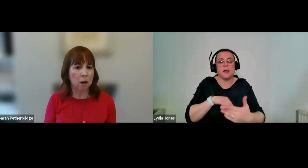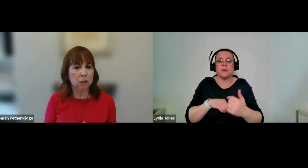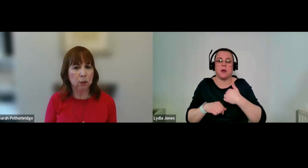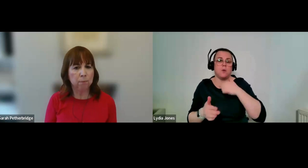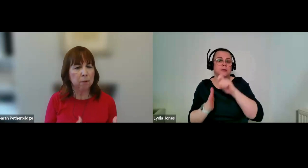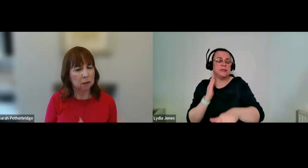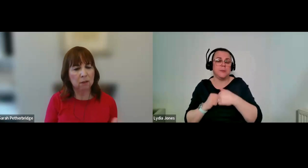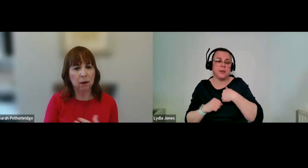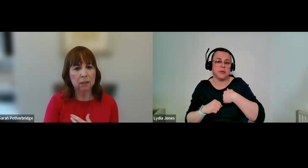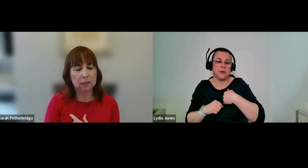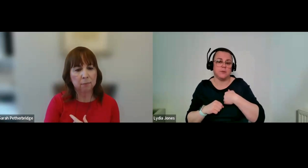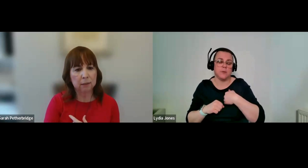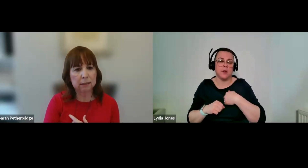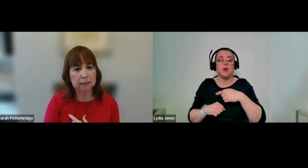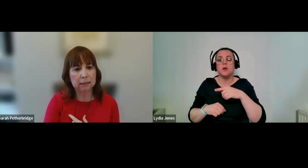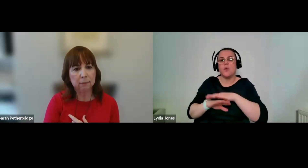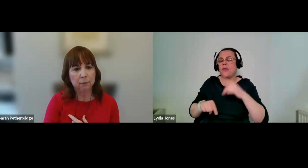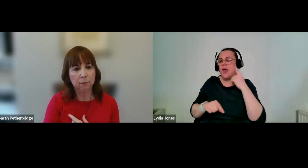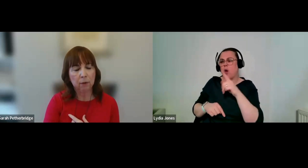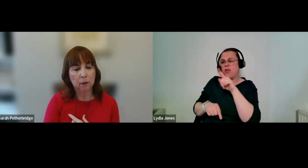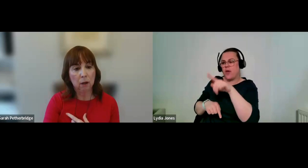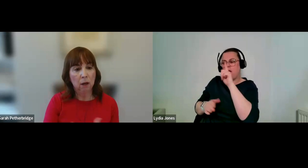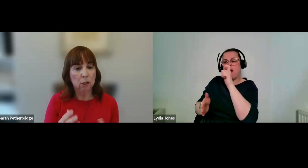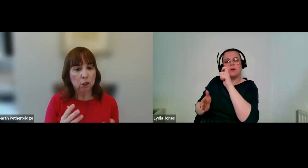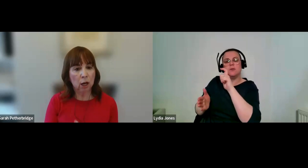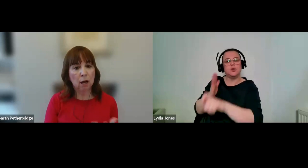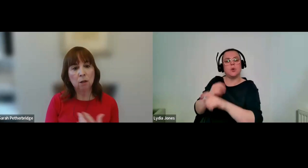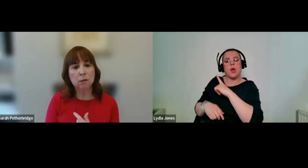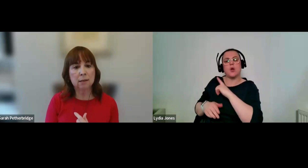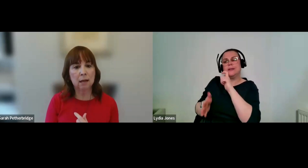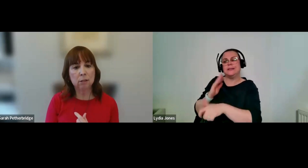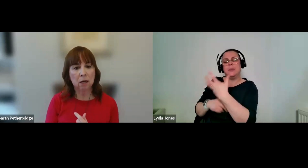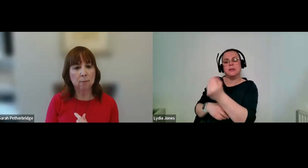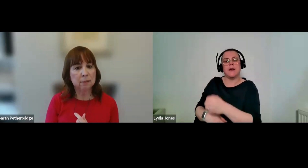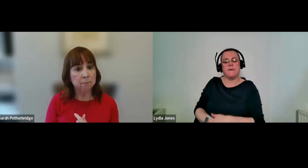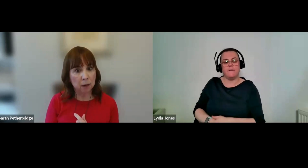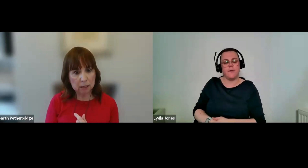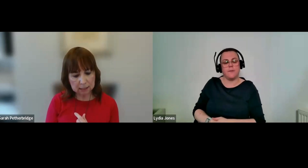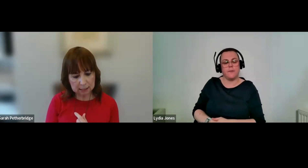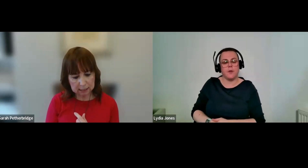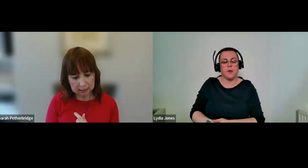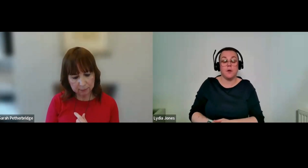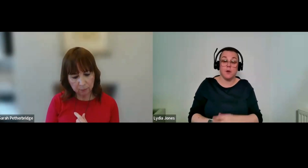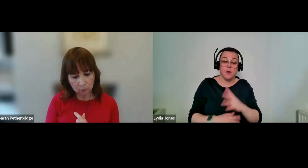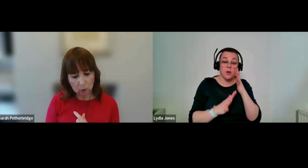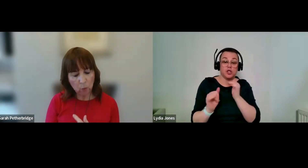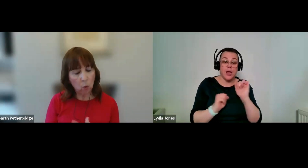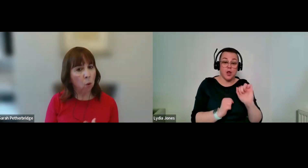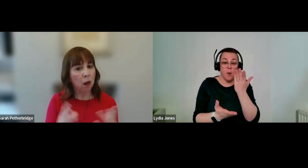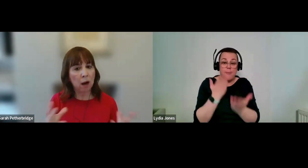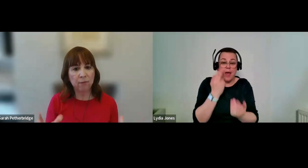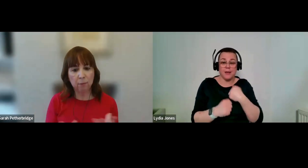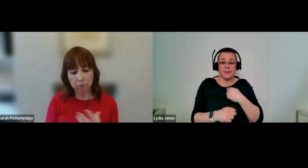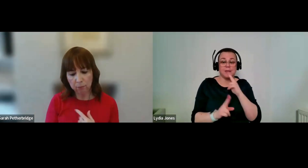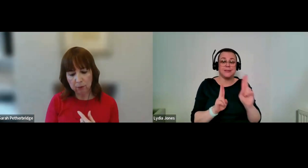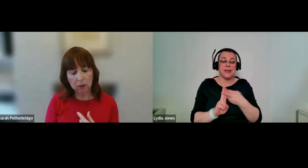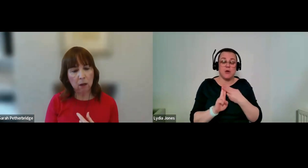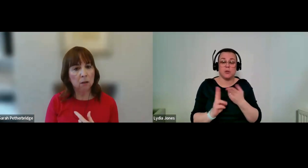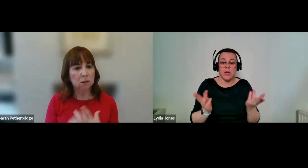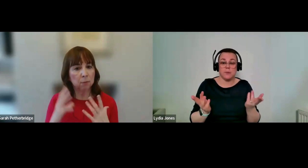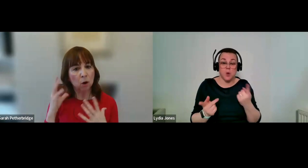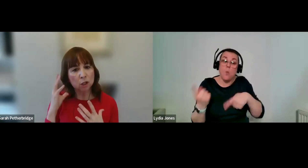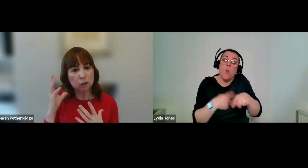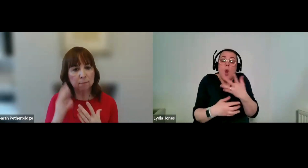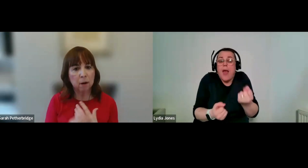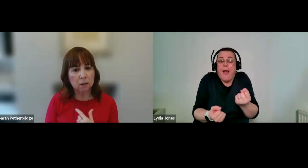not what we can't do because of our disability. Check your stereotypes and biases. We all have them